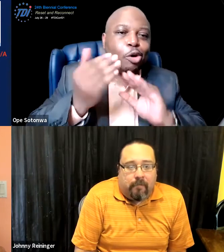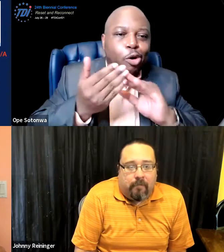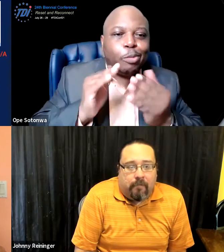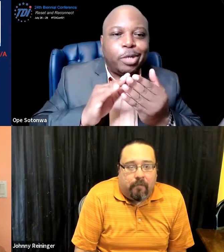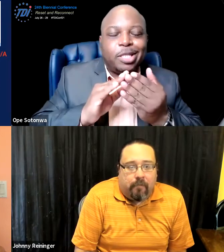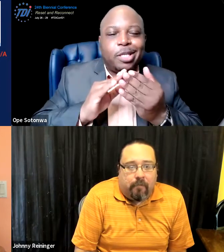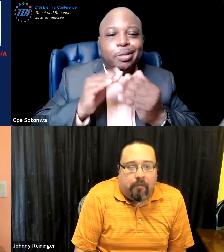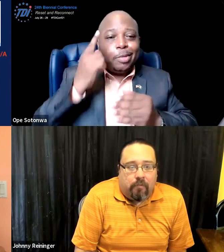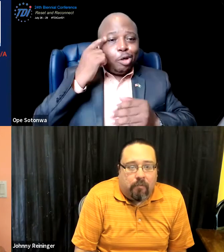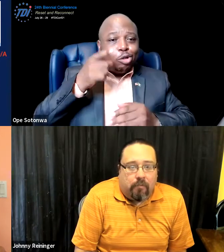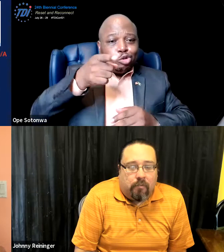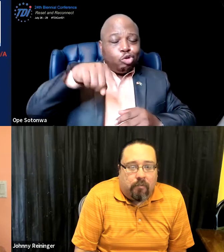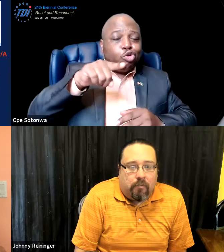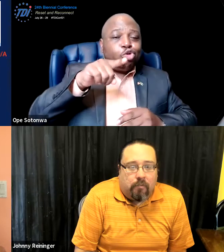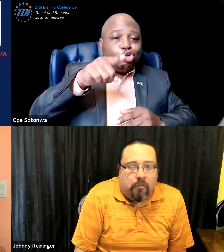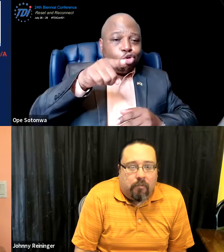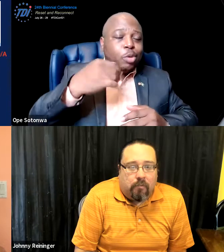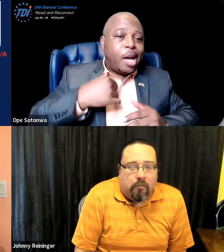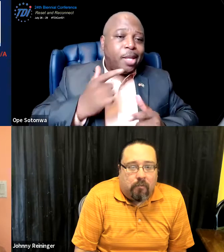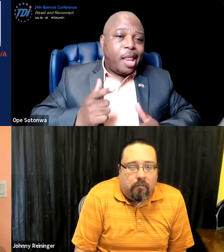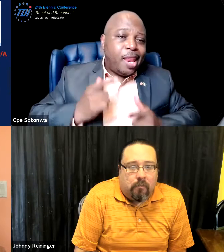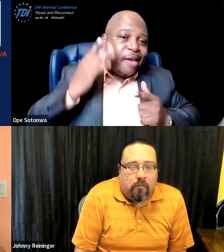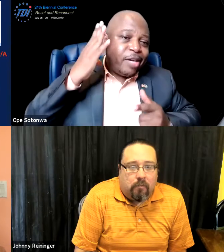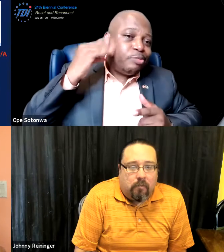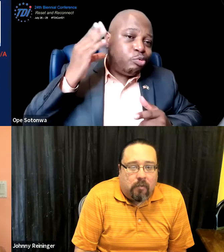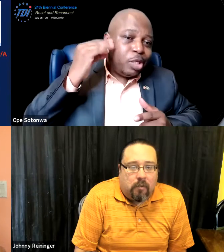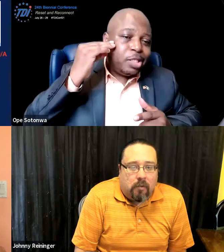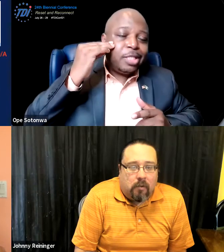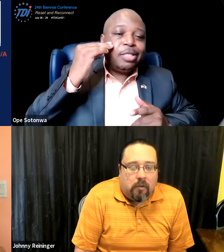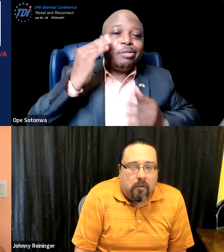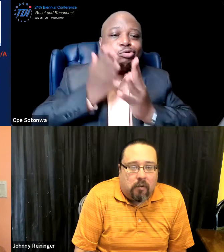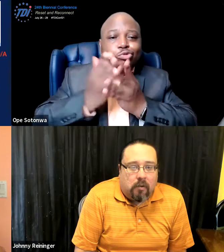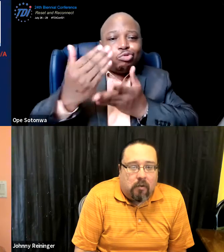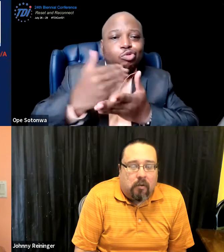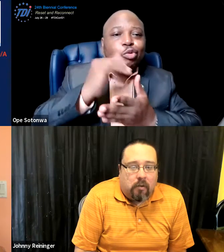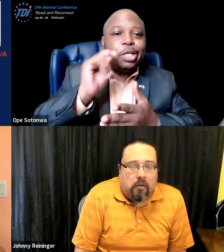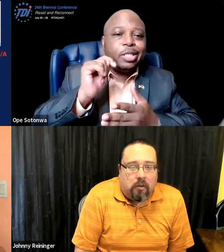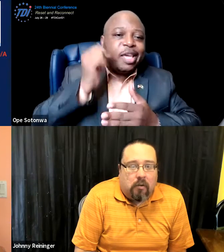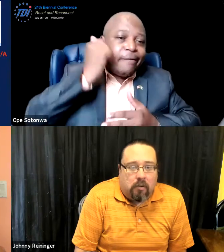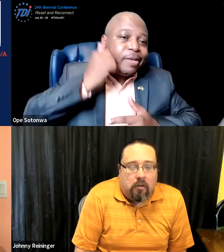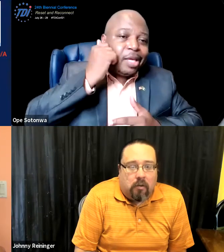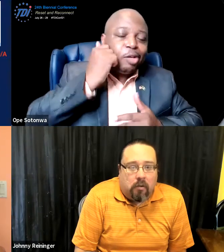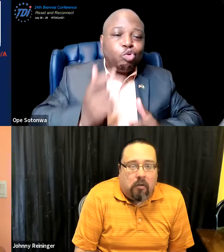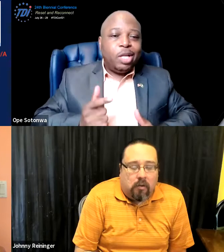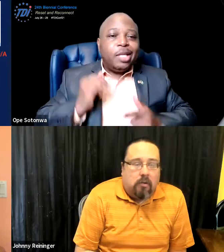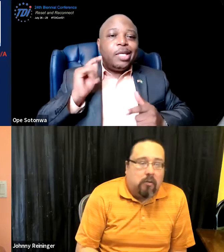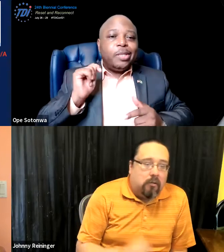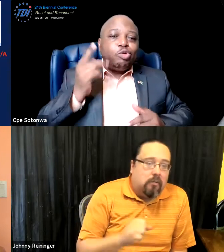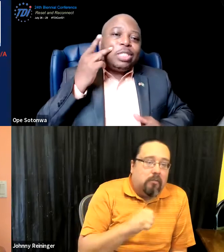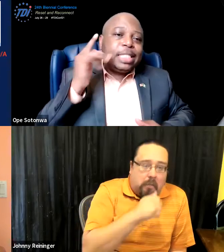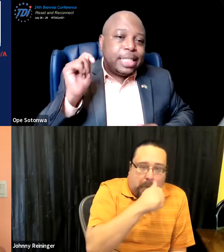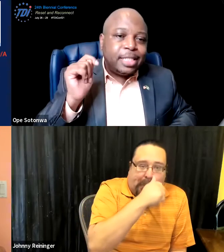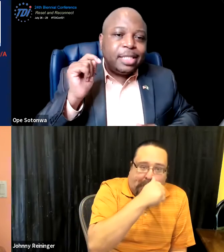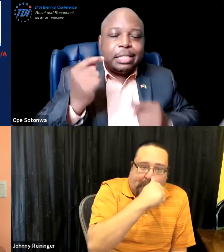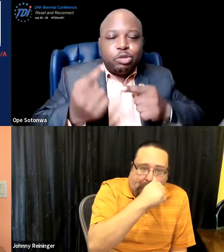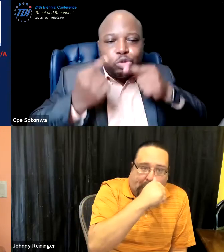better way to make a better impact on the community? Because you and I, our life experiences,